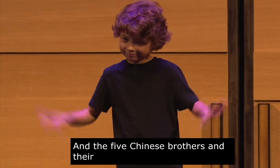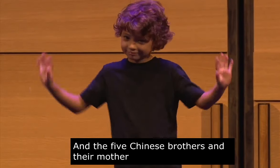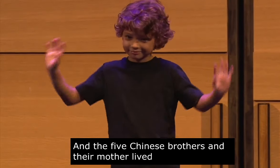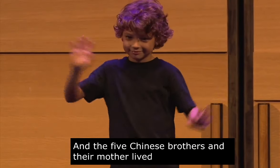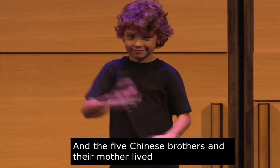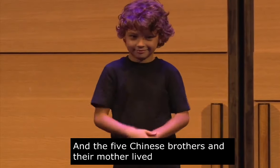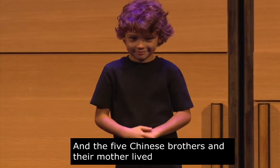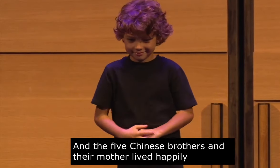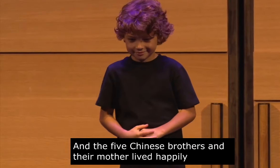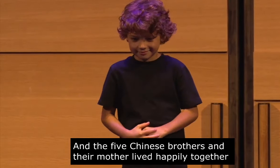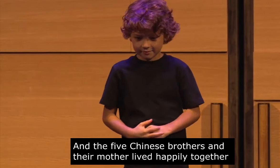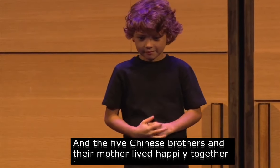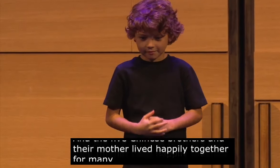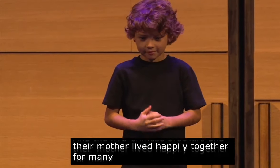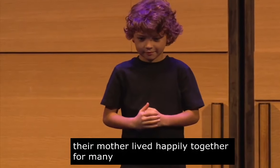years. The end.